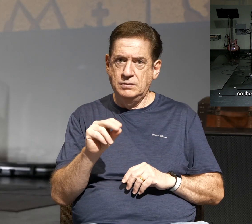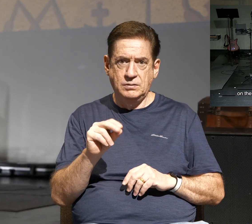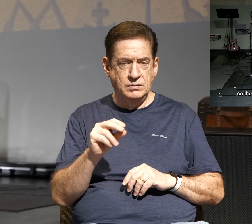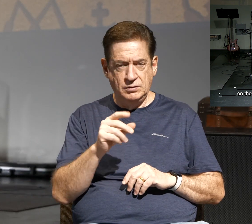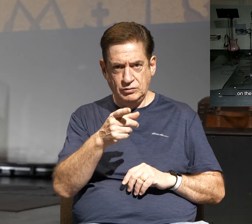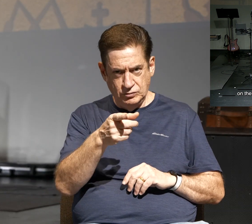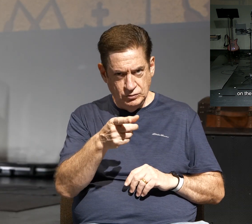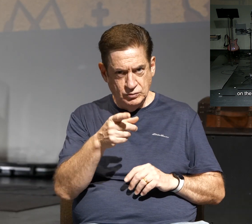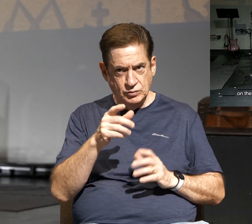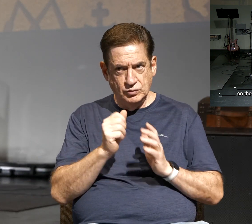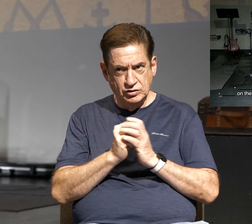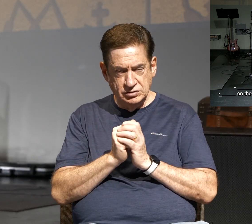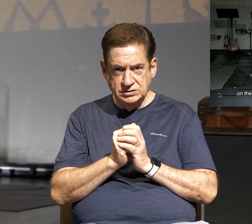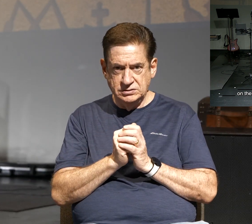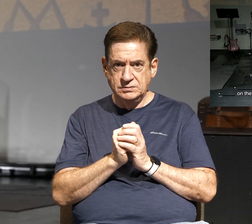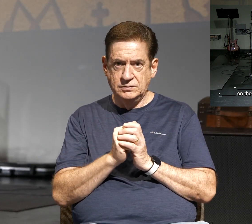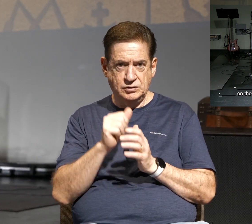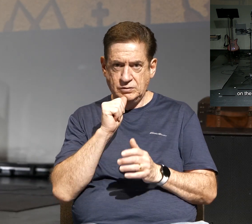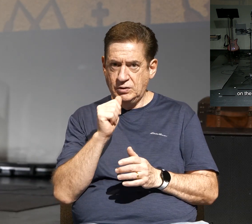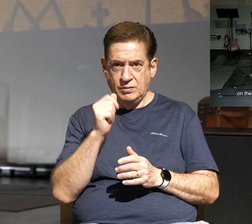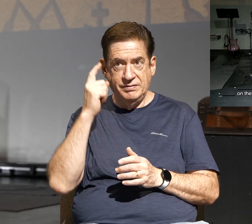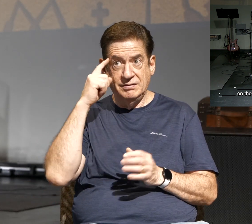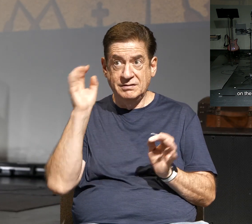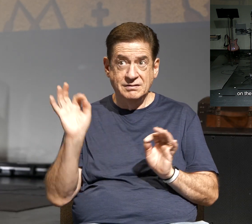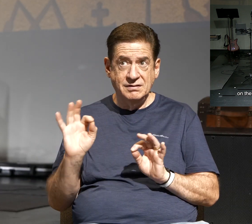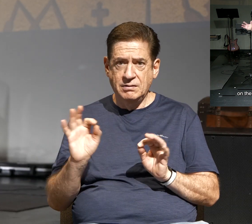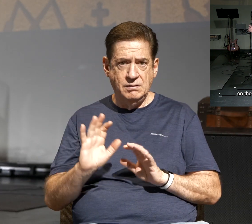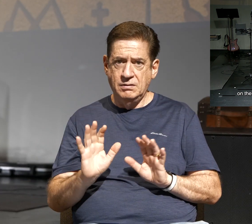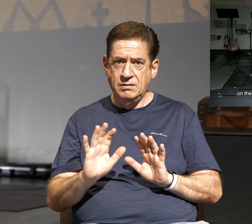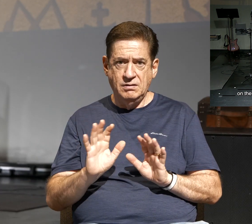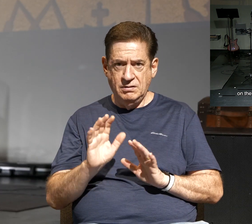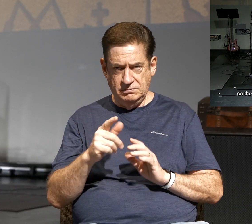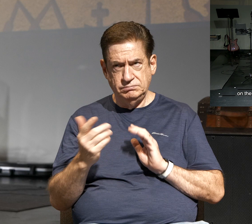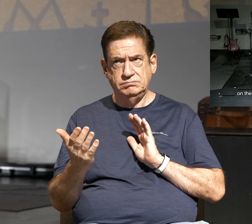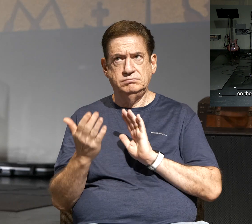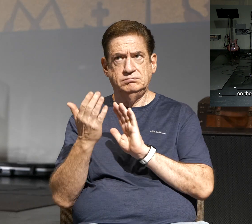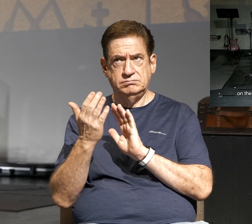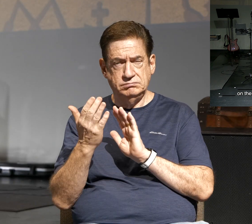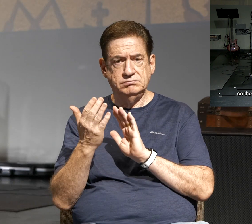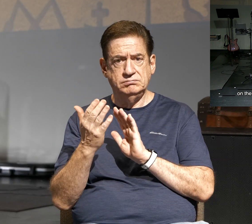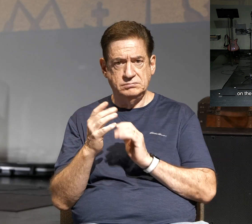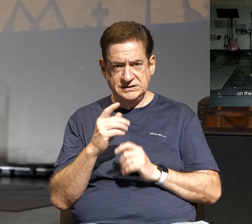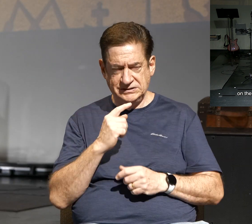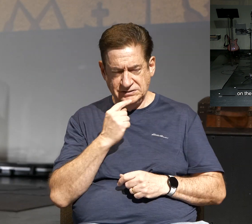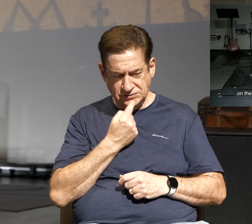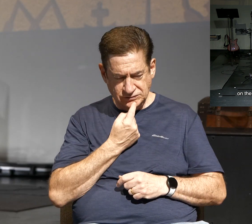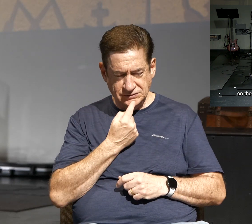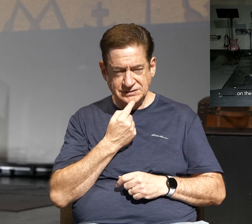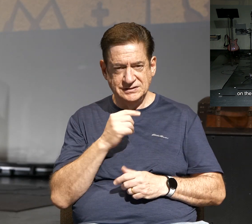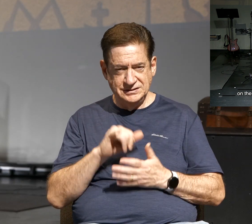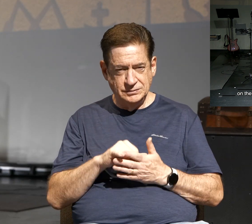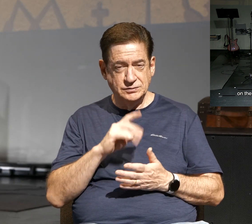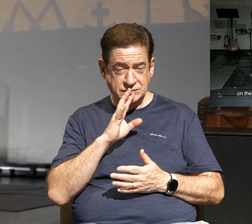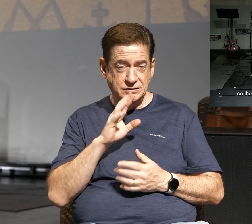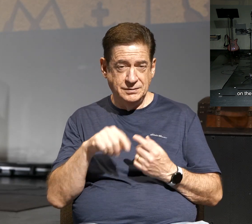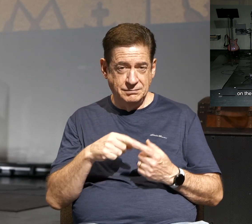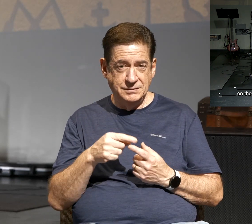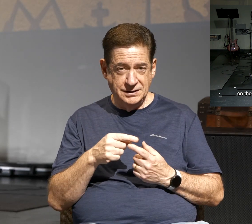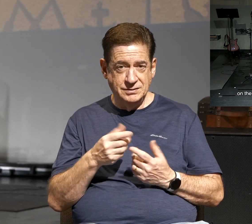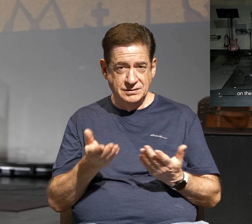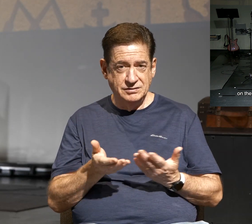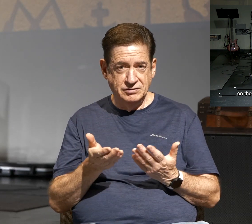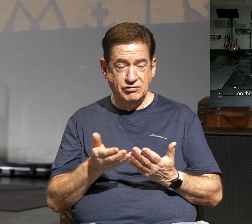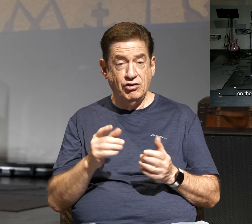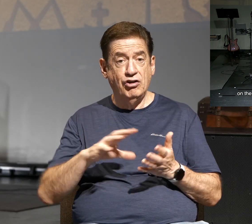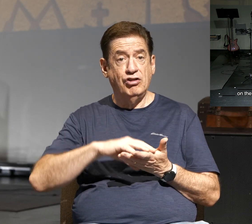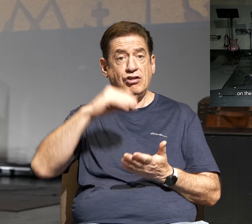worship, we don't take it for granted. We can encounter God. So you take that seriously is what he's saying here. And so what we learn from this first